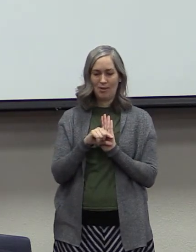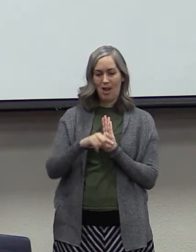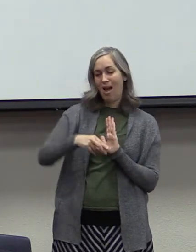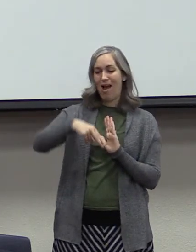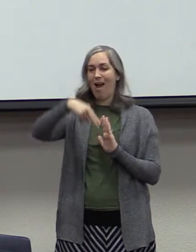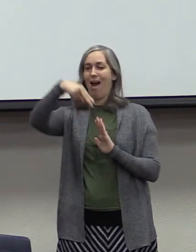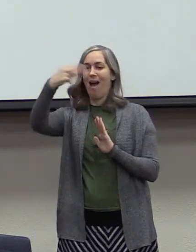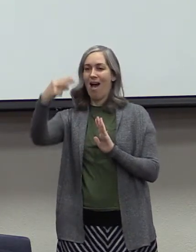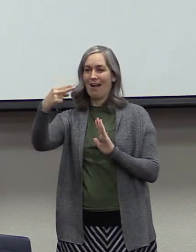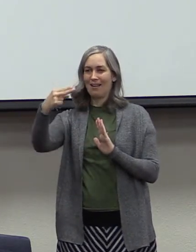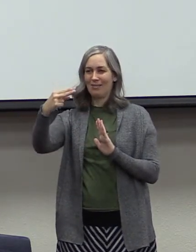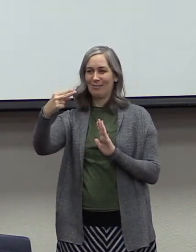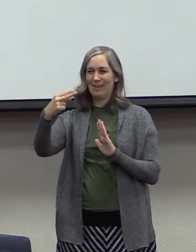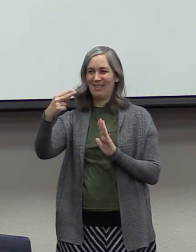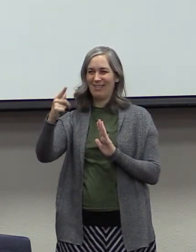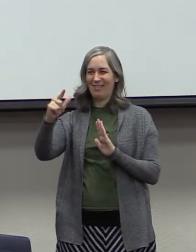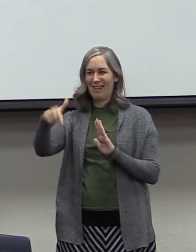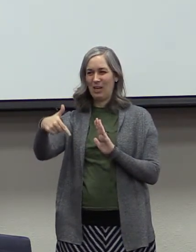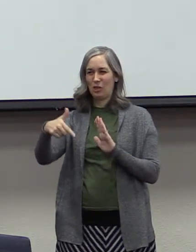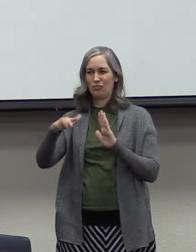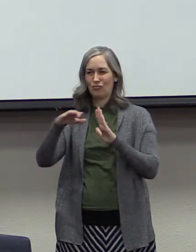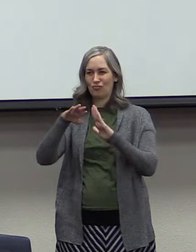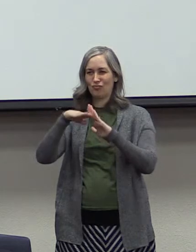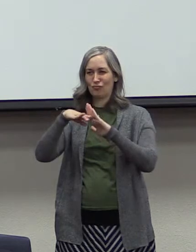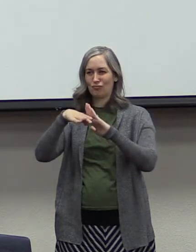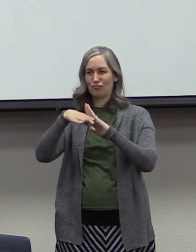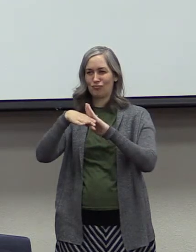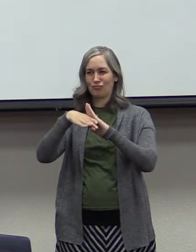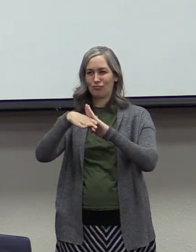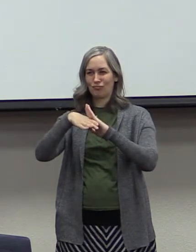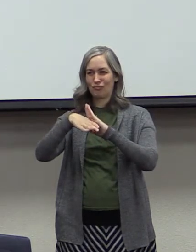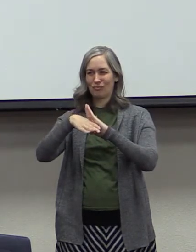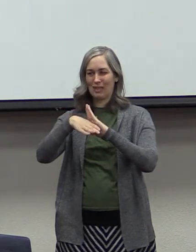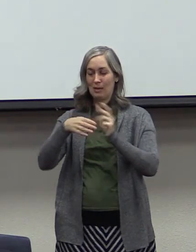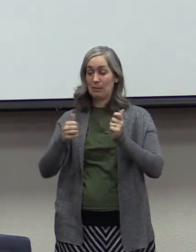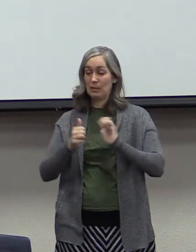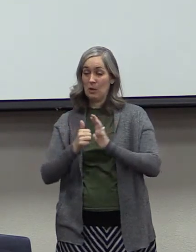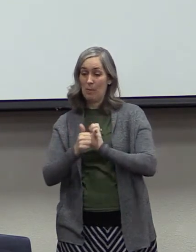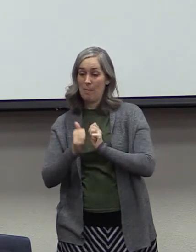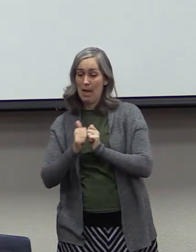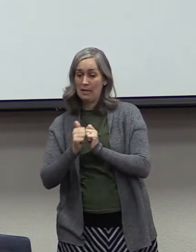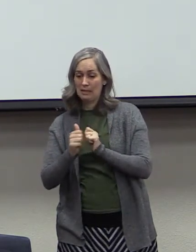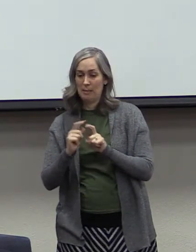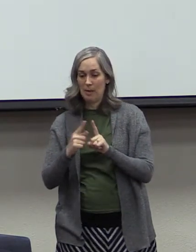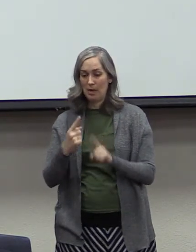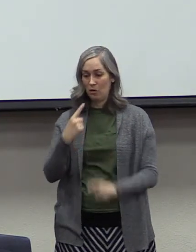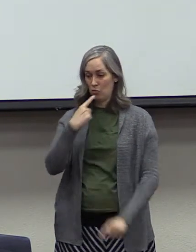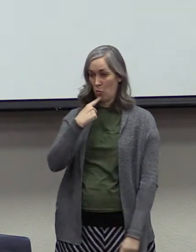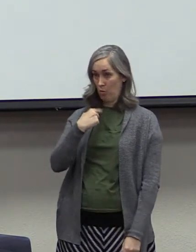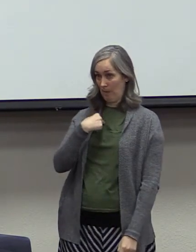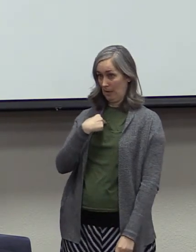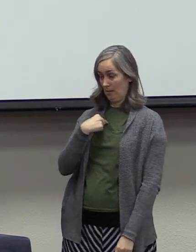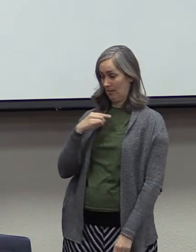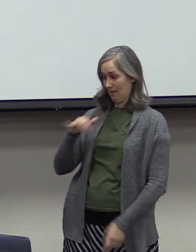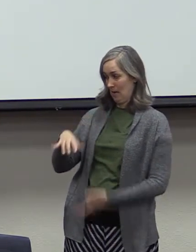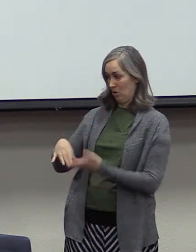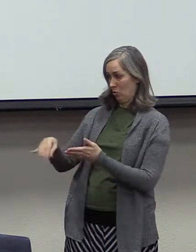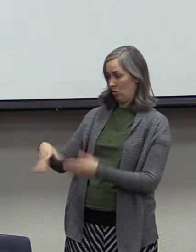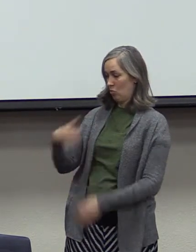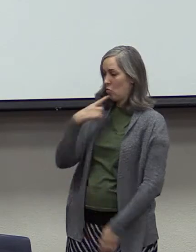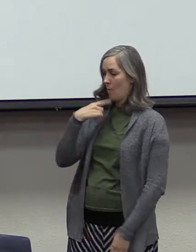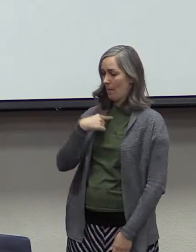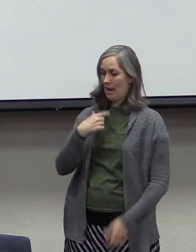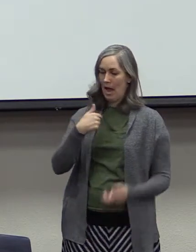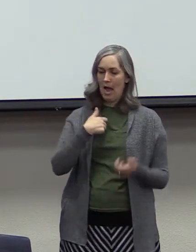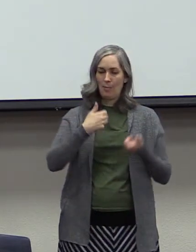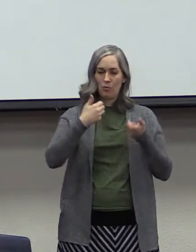to drop. He was passing everything, but he said, "Ron, I'm just trying to shoot par." See, in